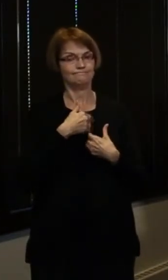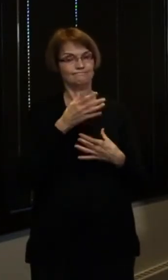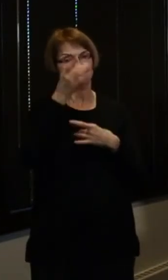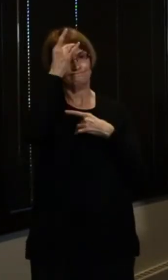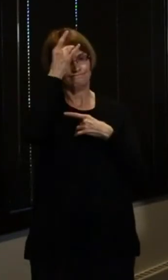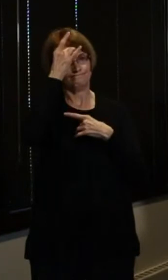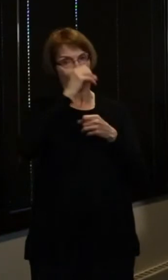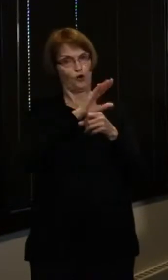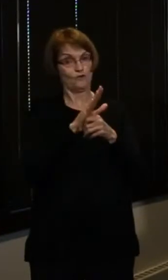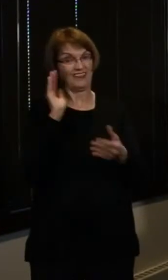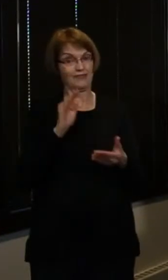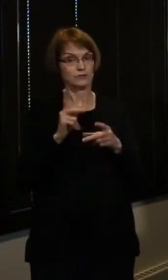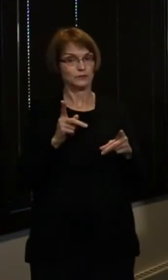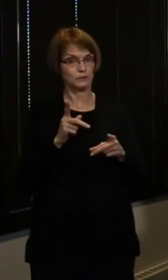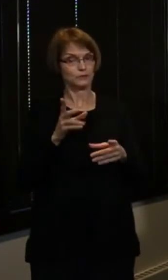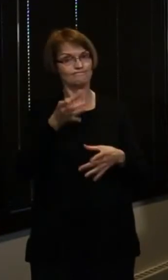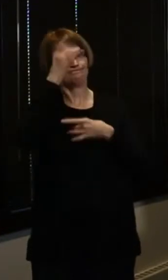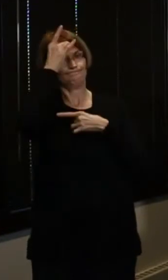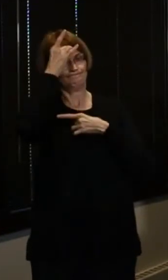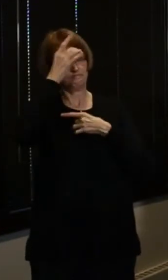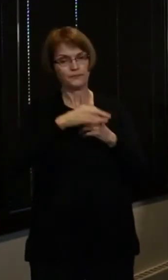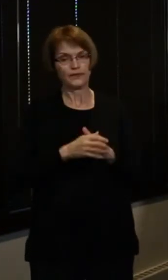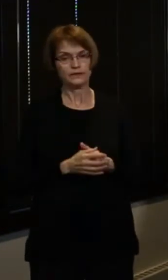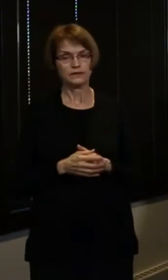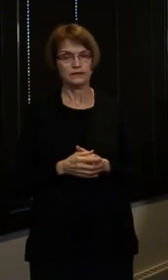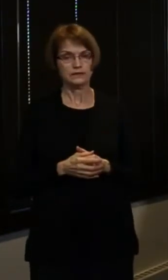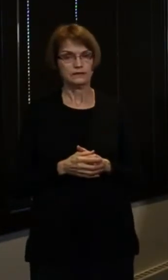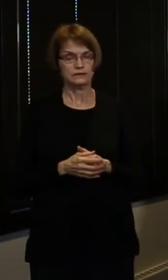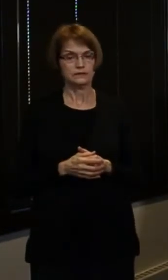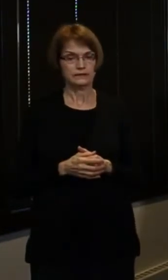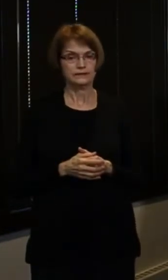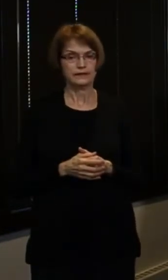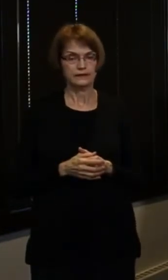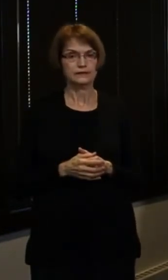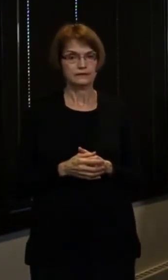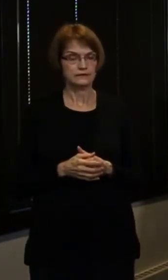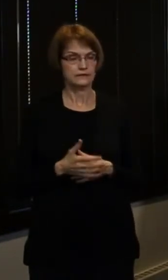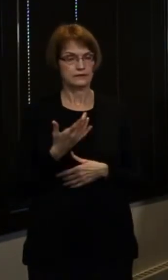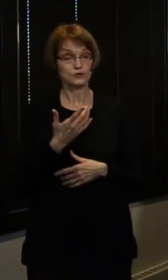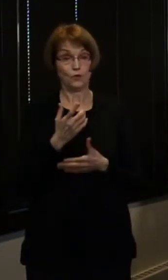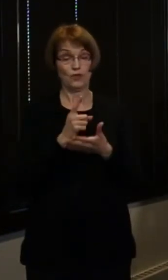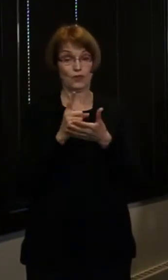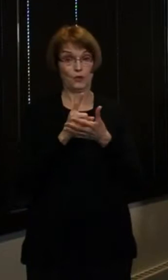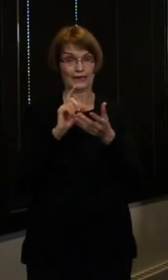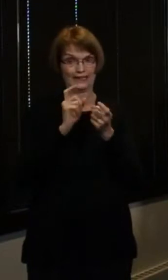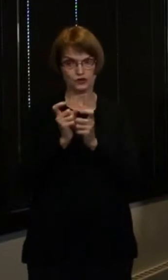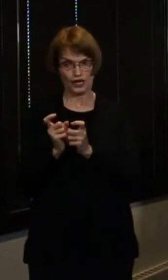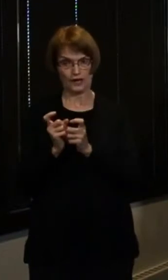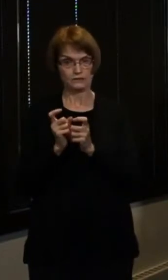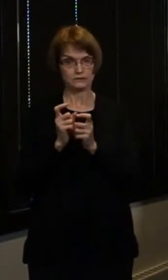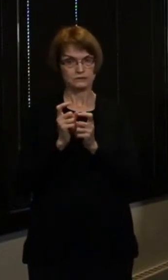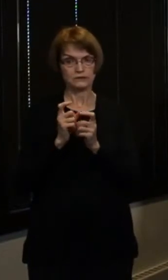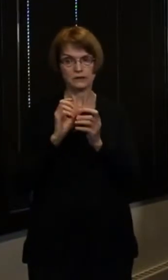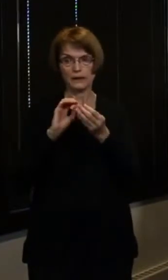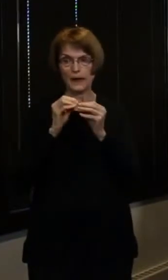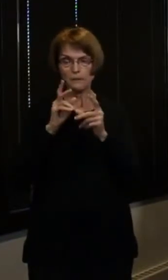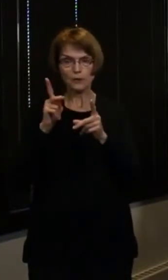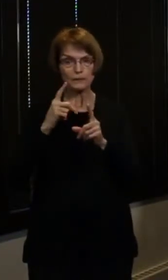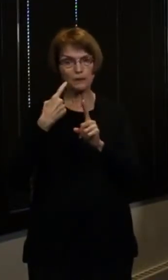down. And that reflects here with our weekly change in positive cases. We're